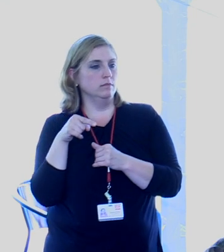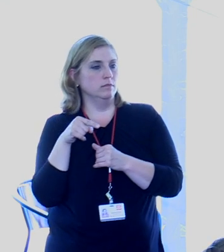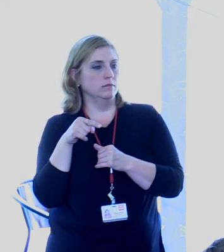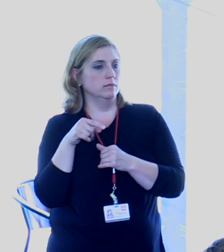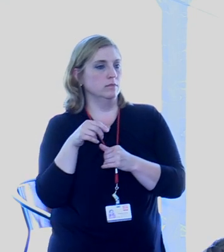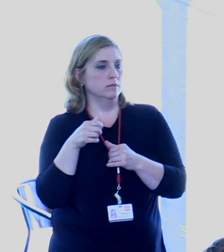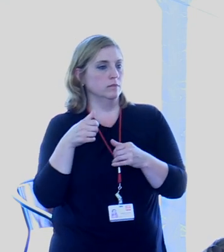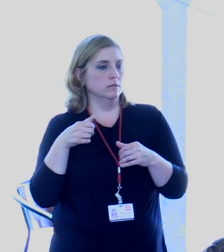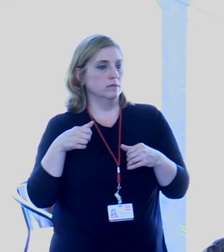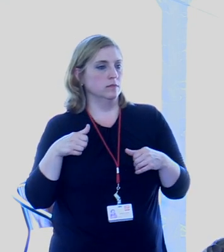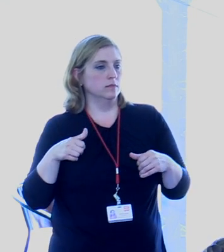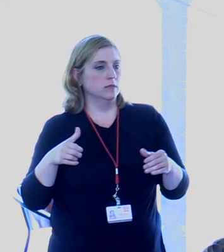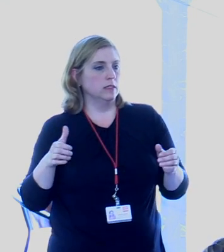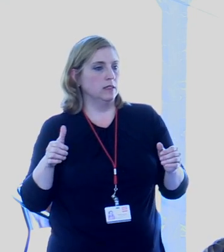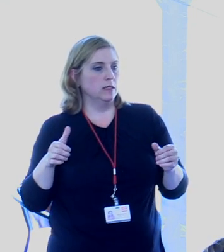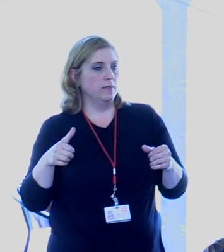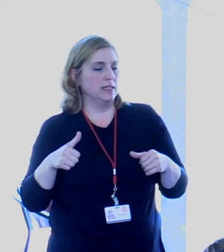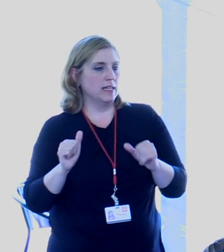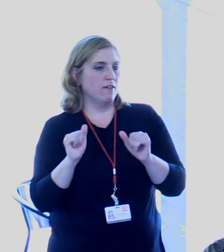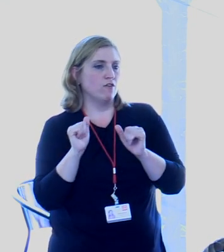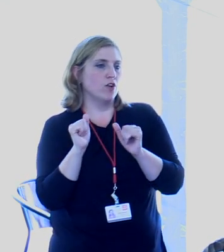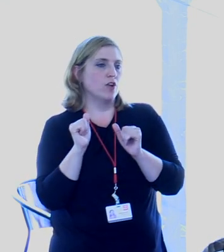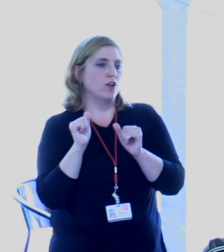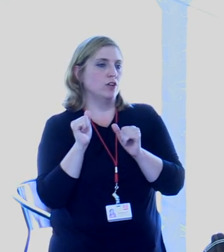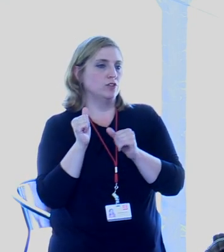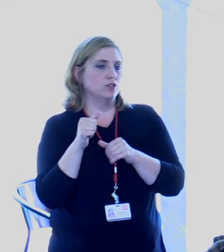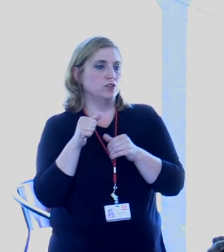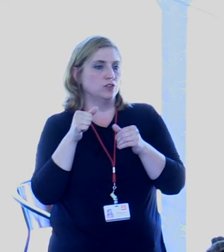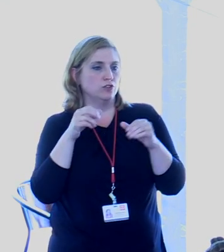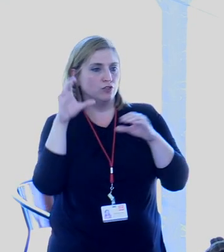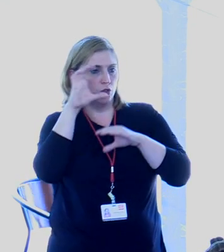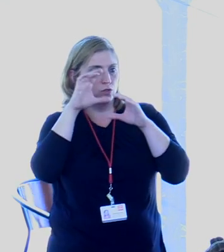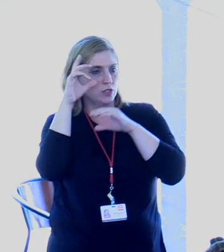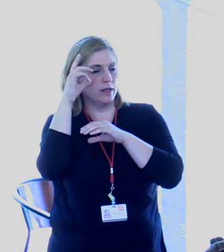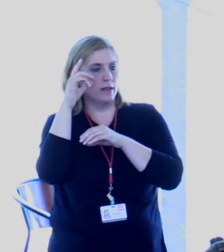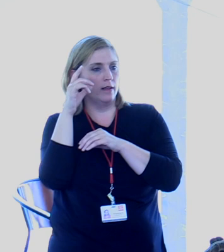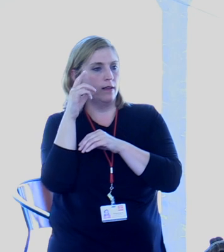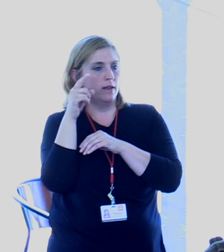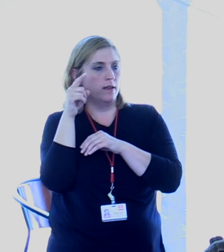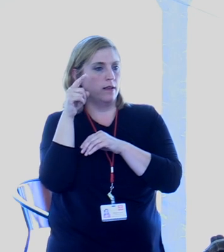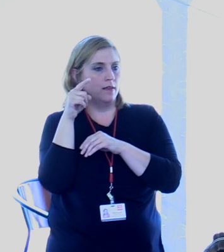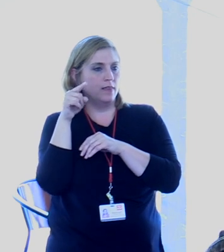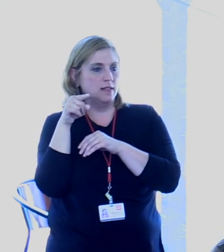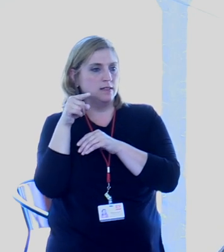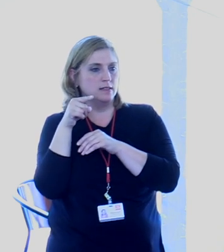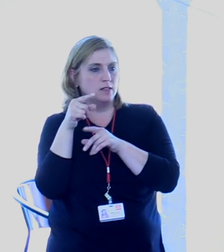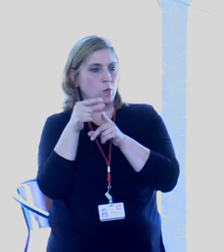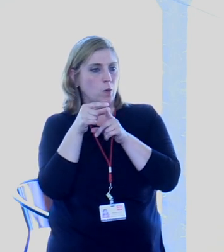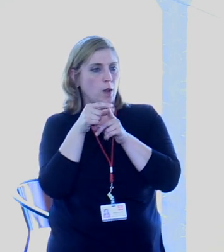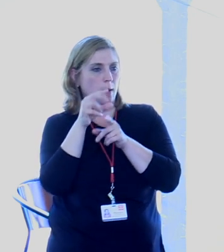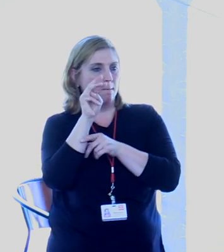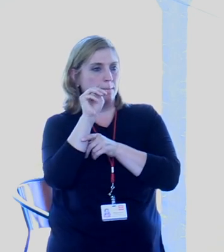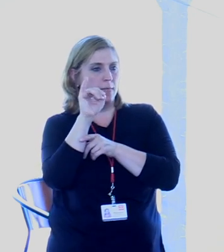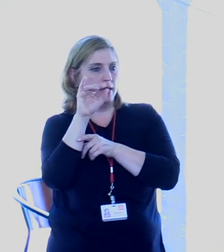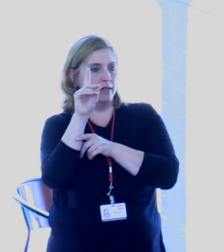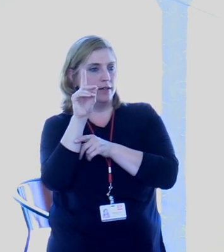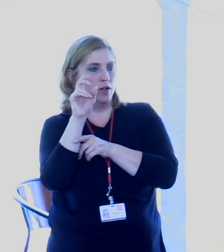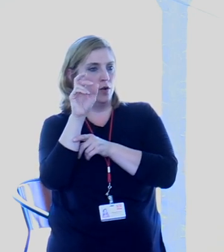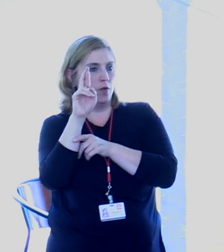this effort to acquire wisdom through study, through searching, okay, which incidentally is the word midrash, okay,